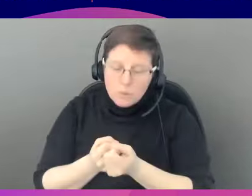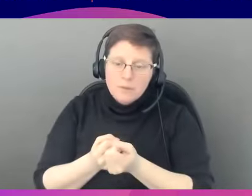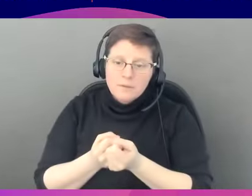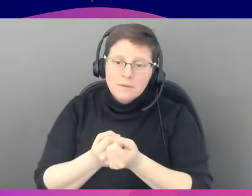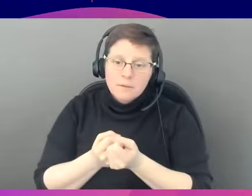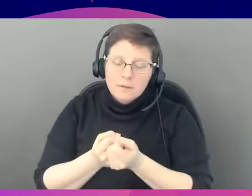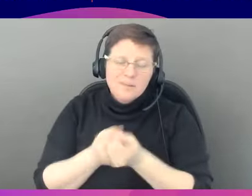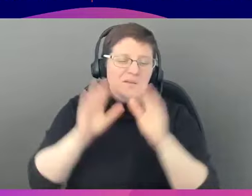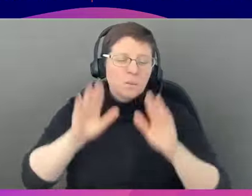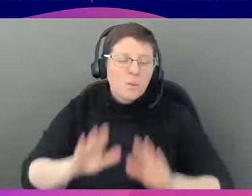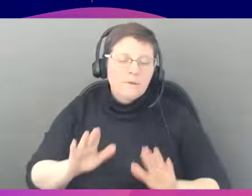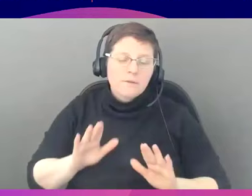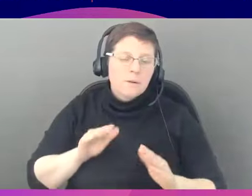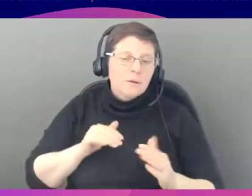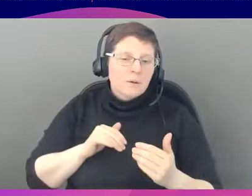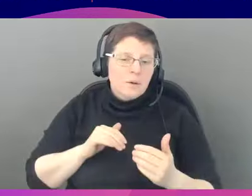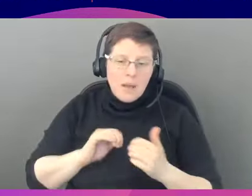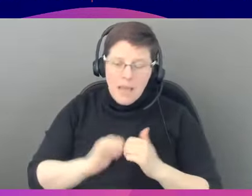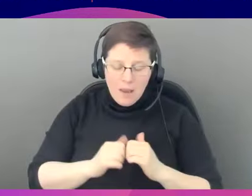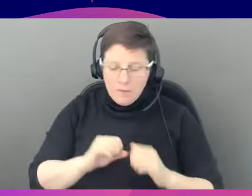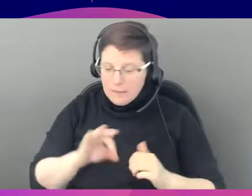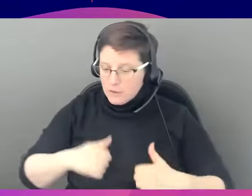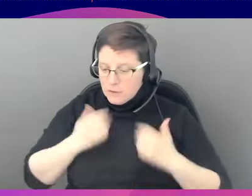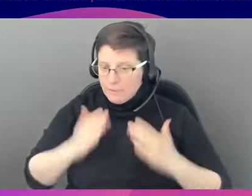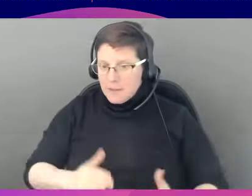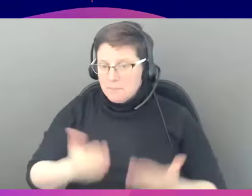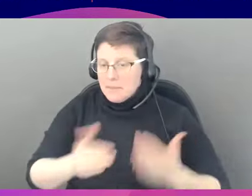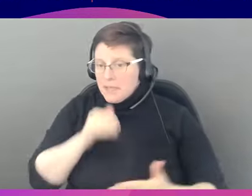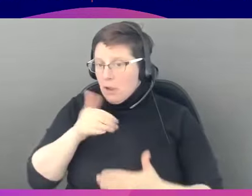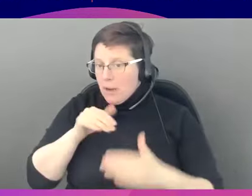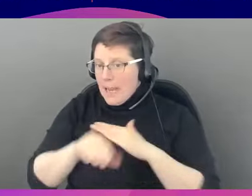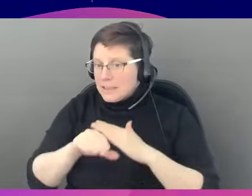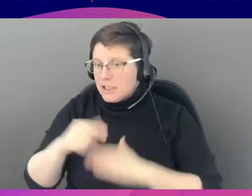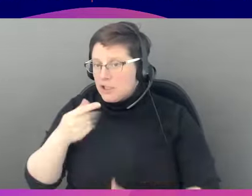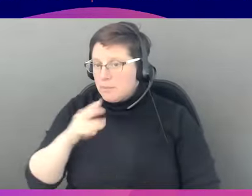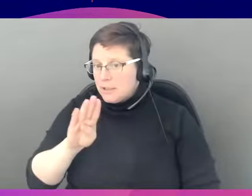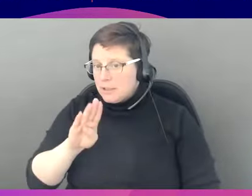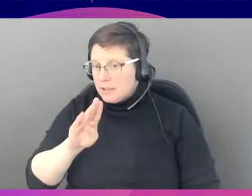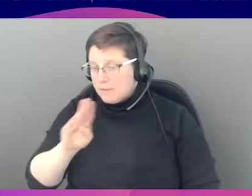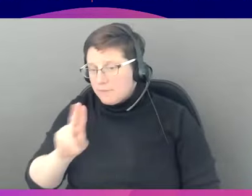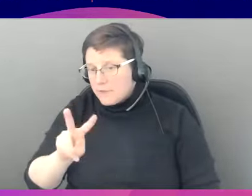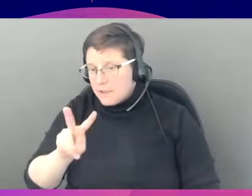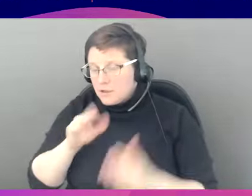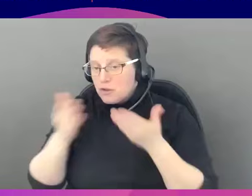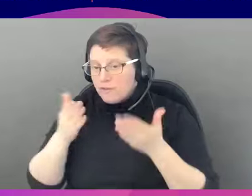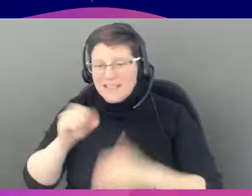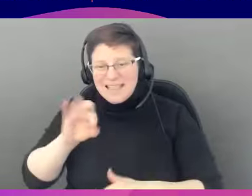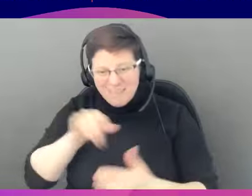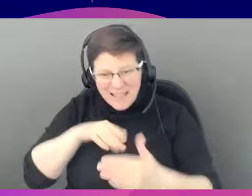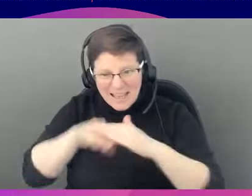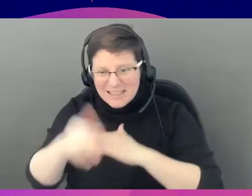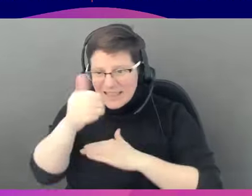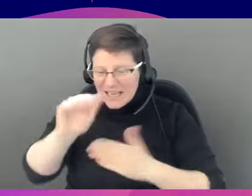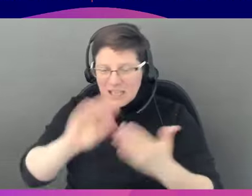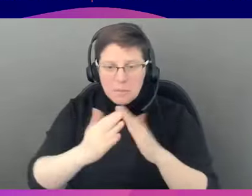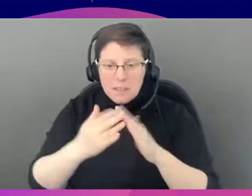ensuring that survivors, even if they're not maybe accessing gender-based violence services yet, they access any community member. They're going to